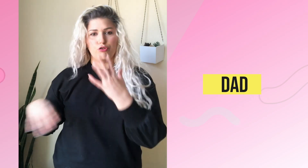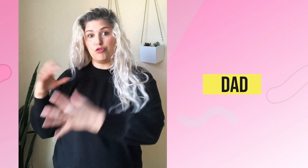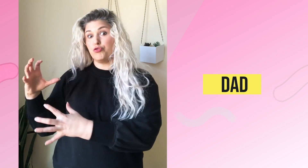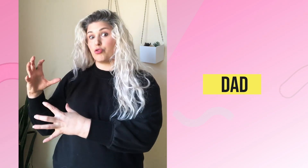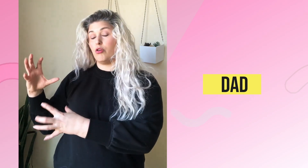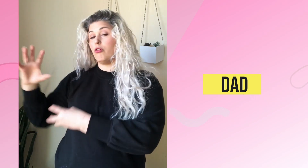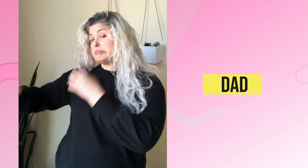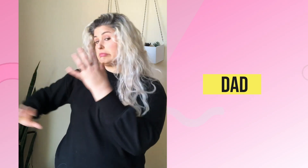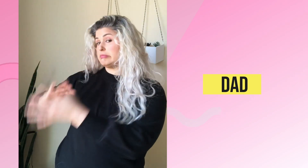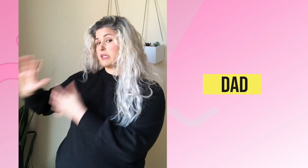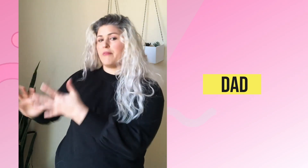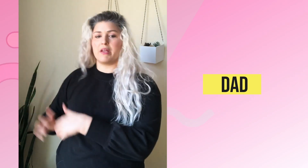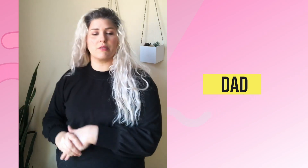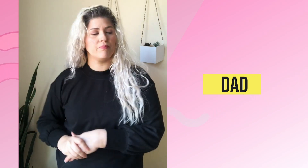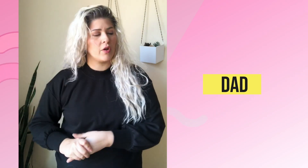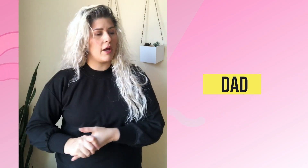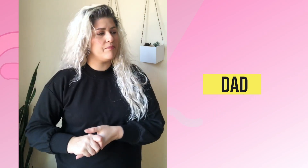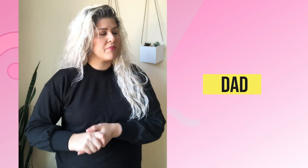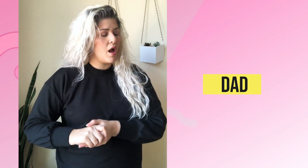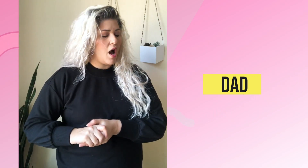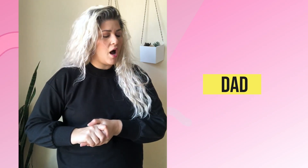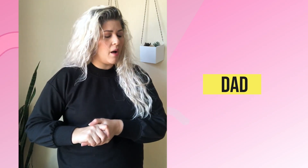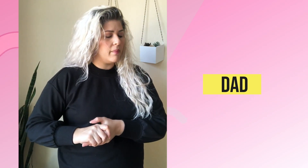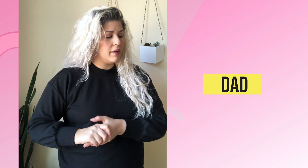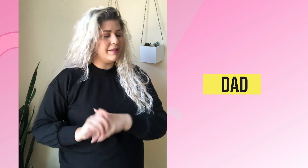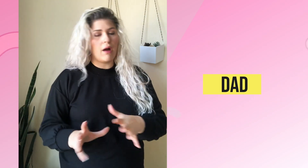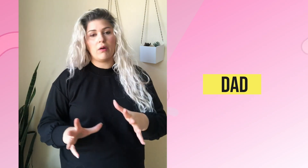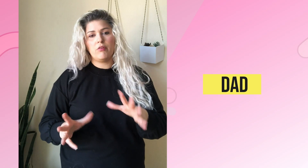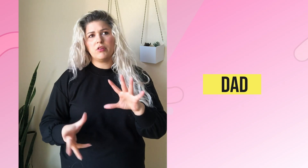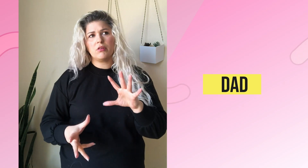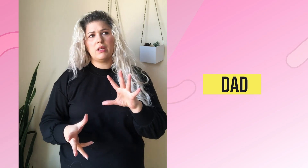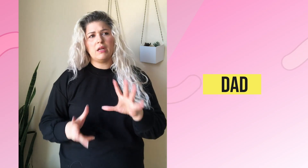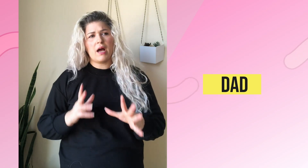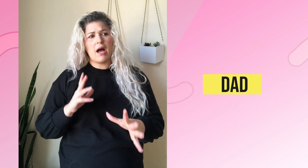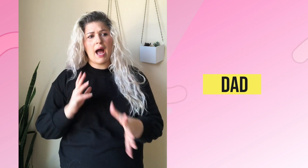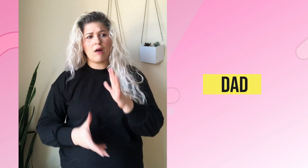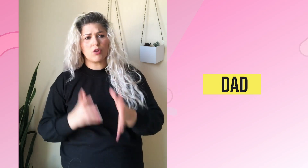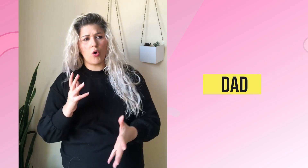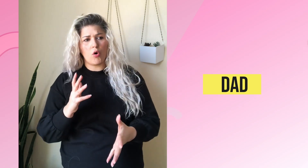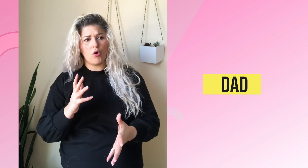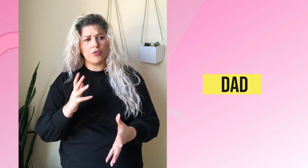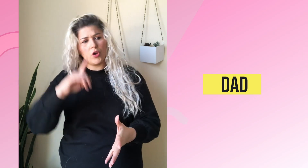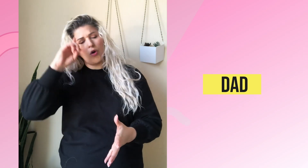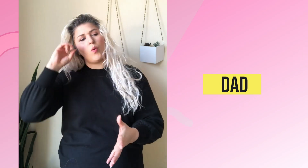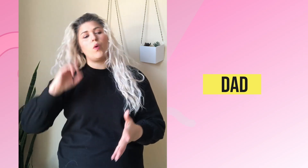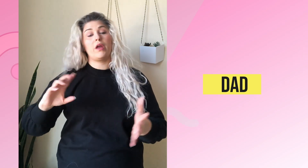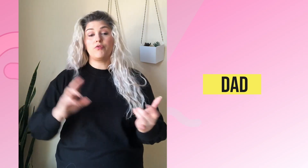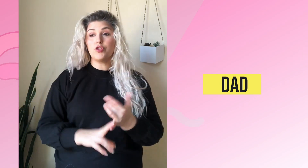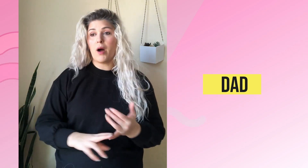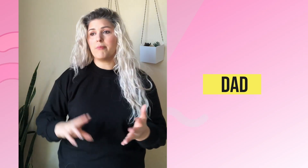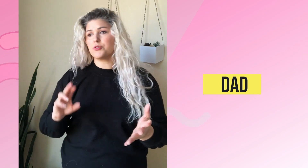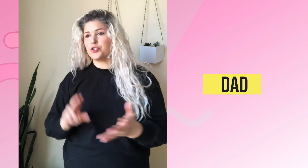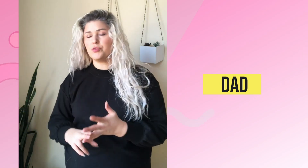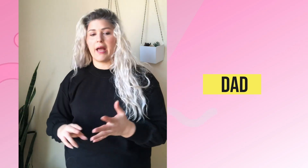gender neutral kind of things, okay? Now, if you're in a household where you